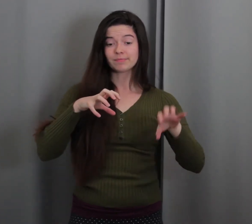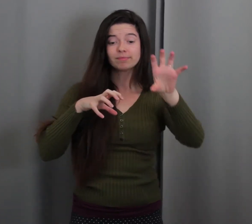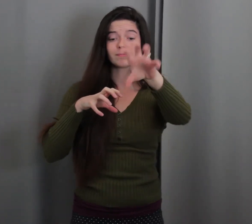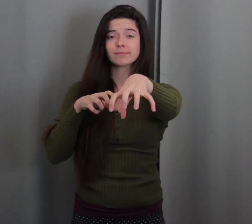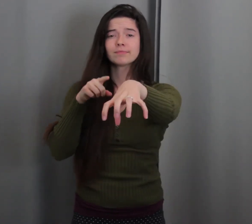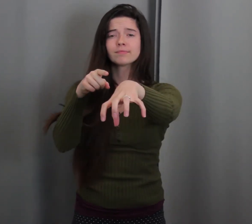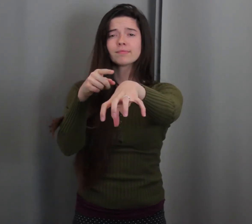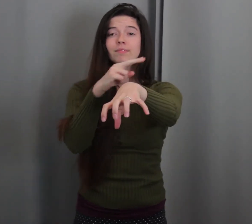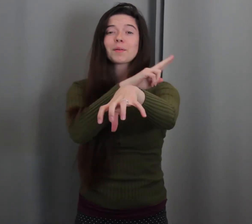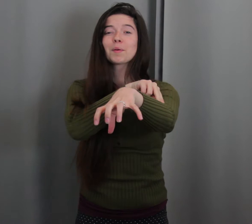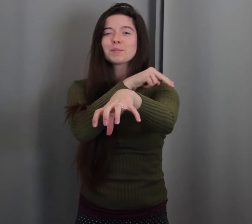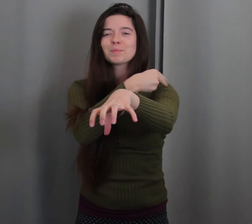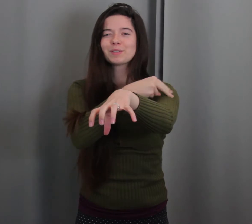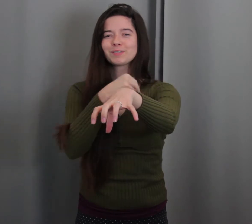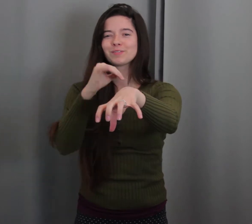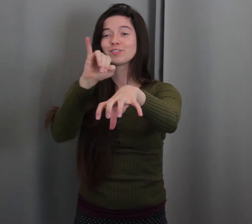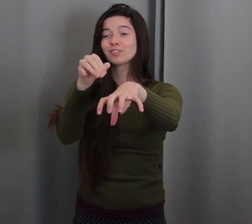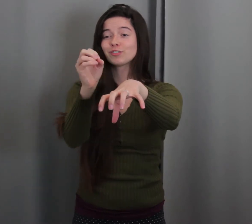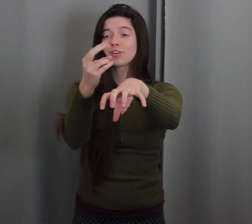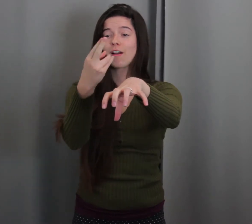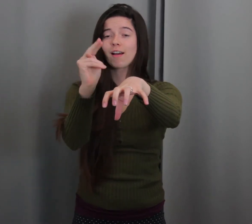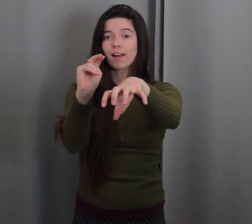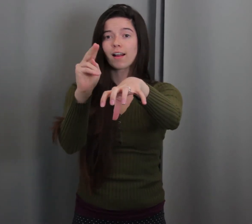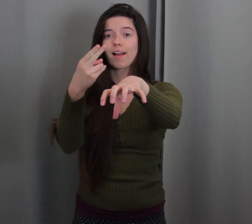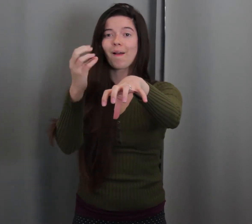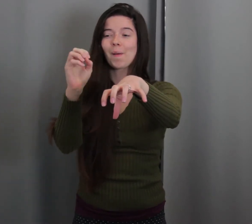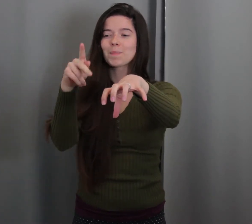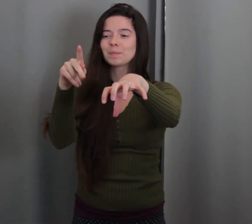of Johns Hopkins Hospital in Baltimore.